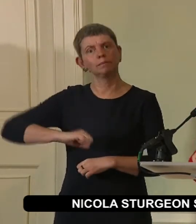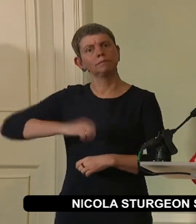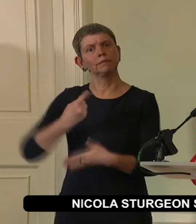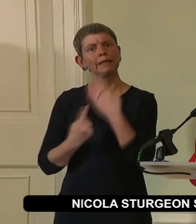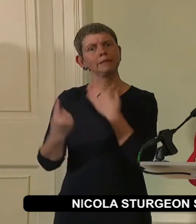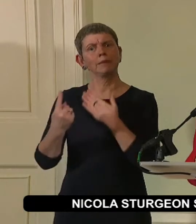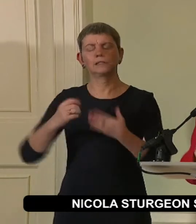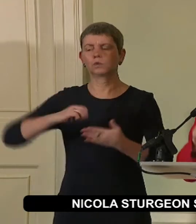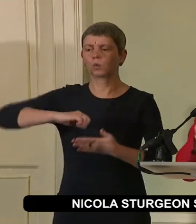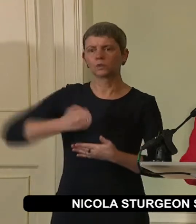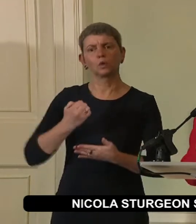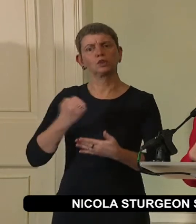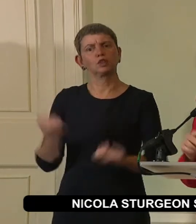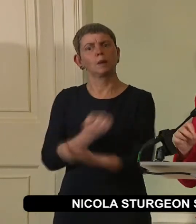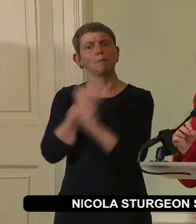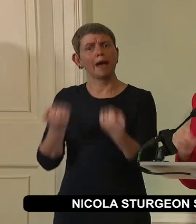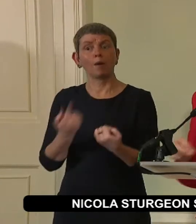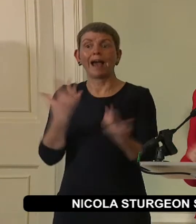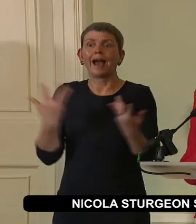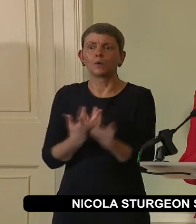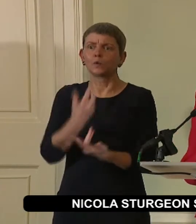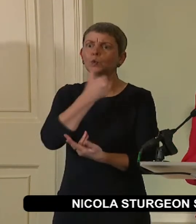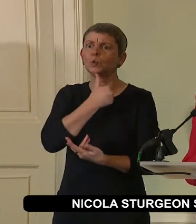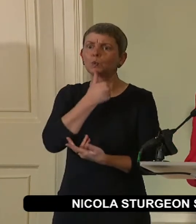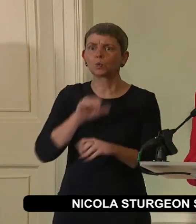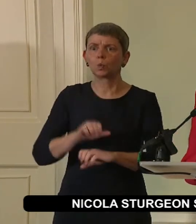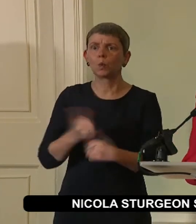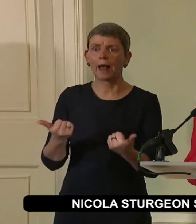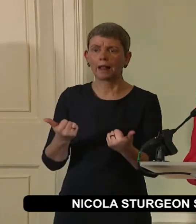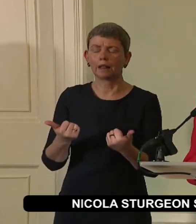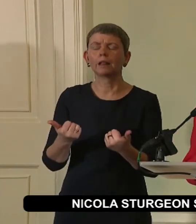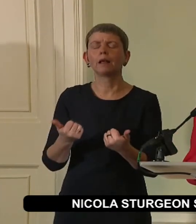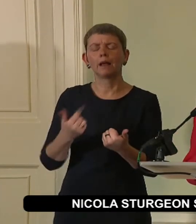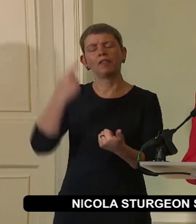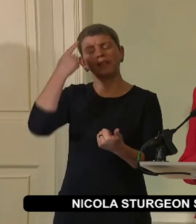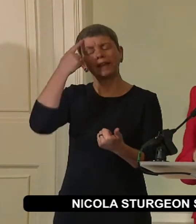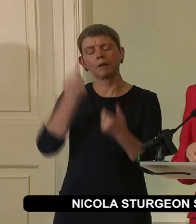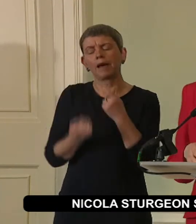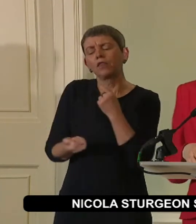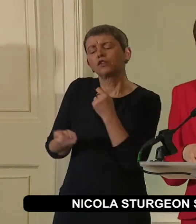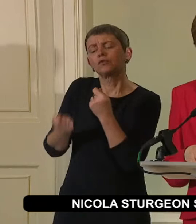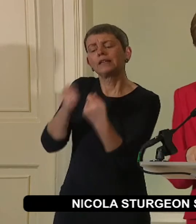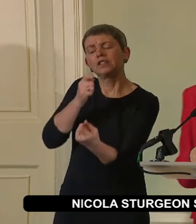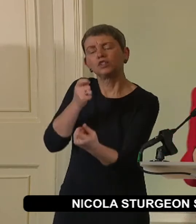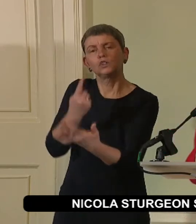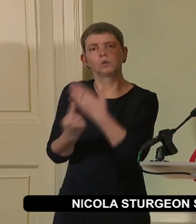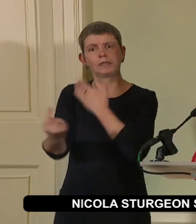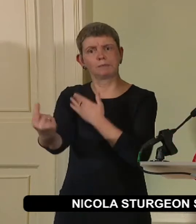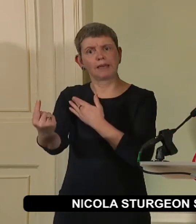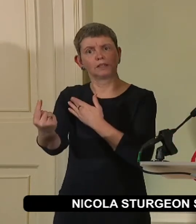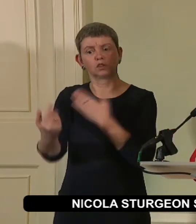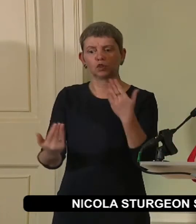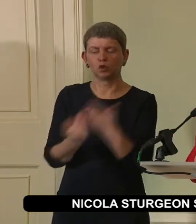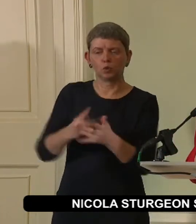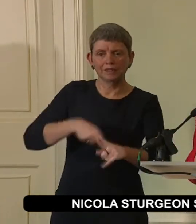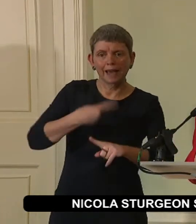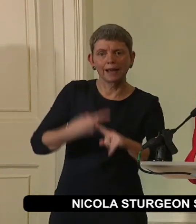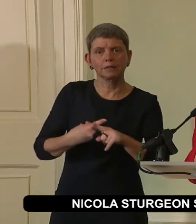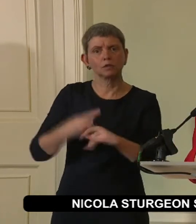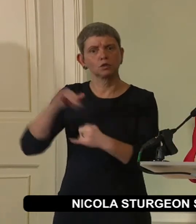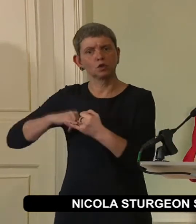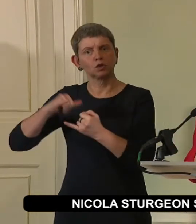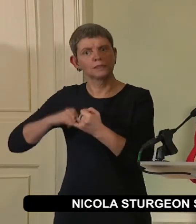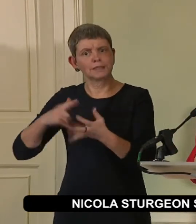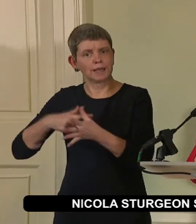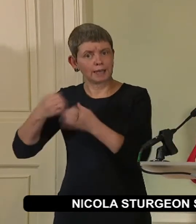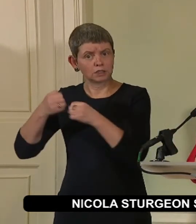creating institutions that are part of the transition to becoming independent. New tax and social security agencies, a network of trade hubs